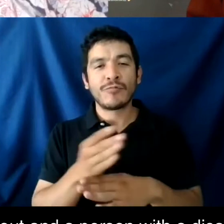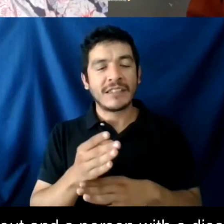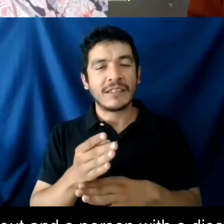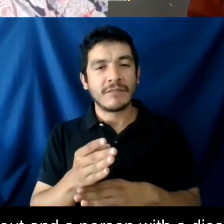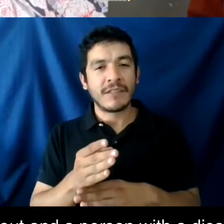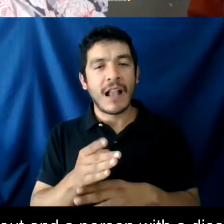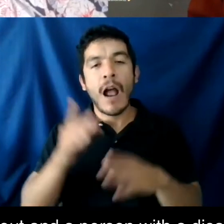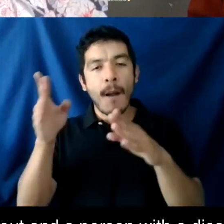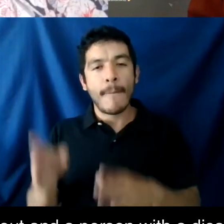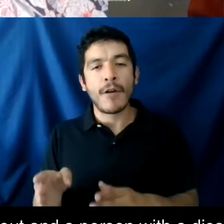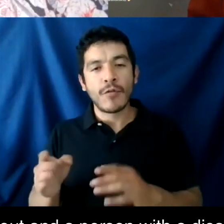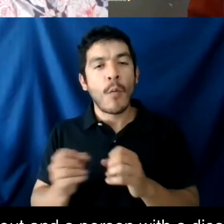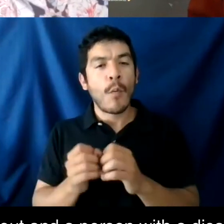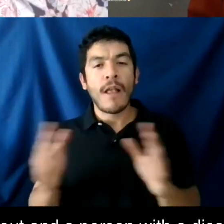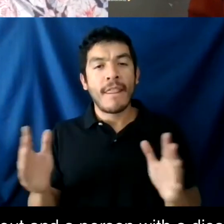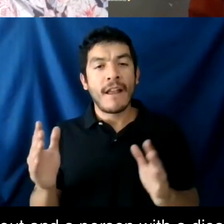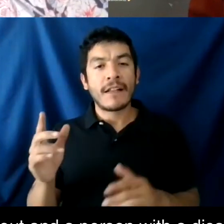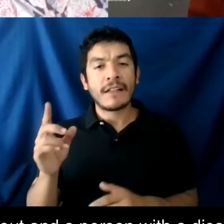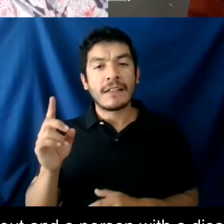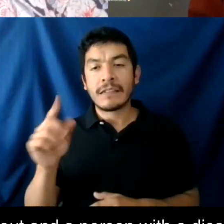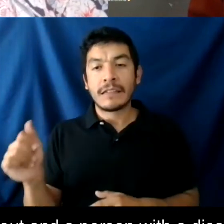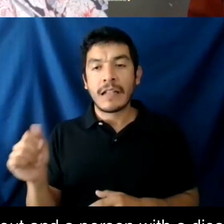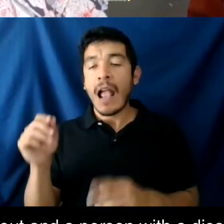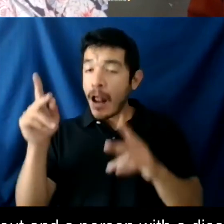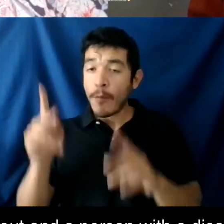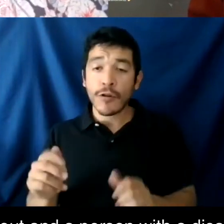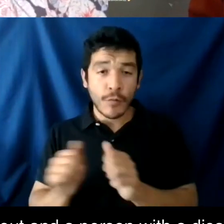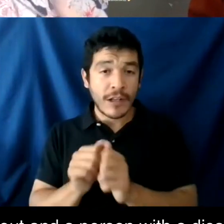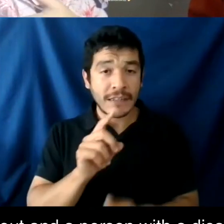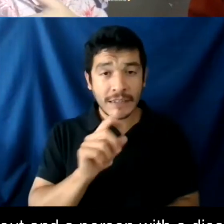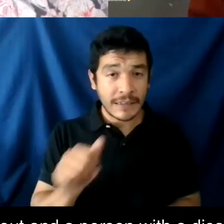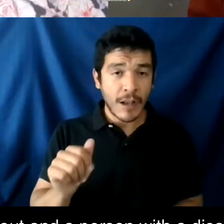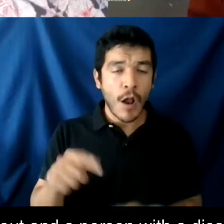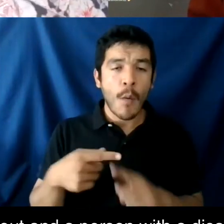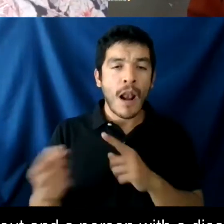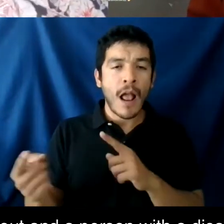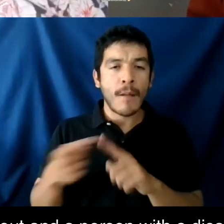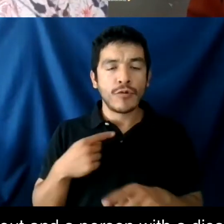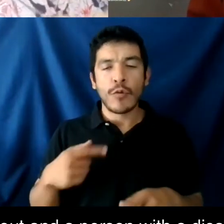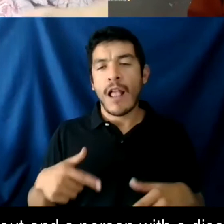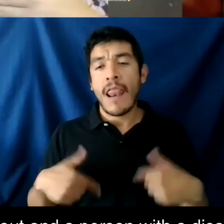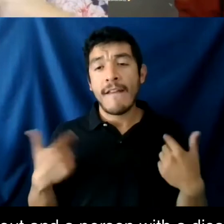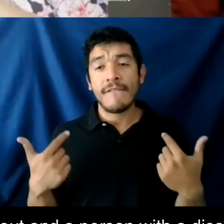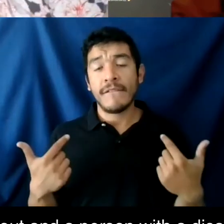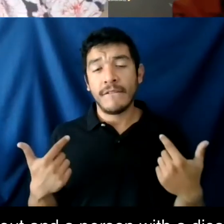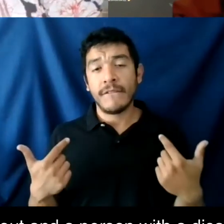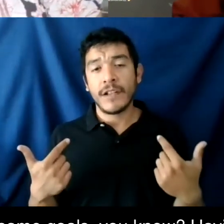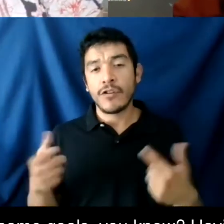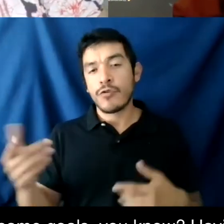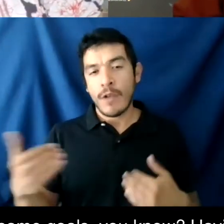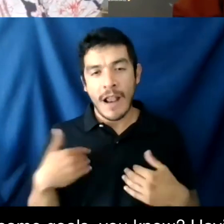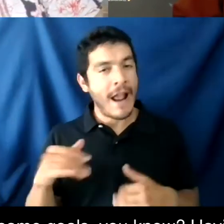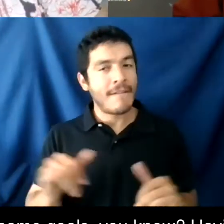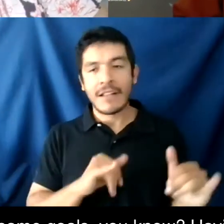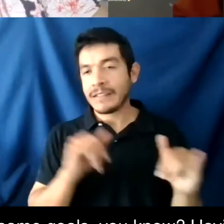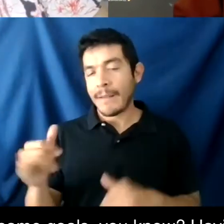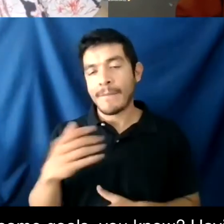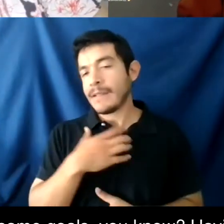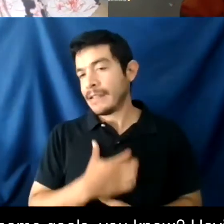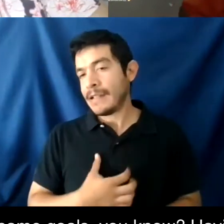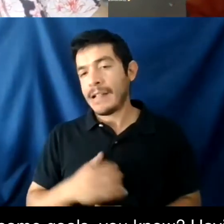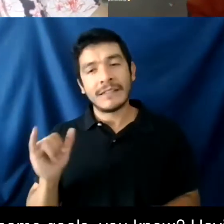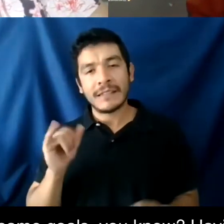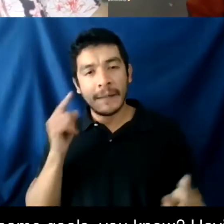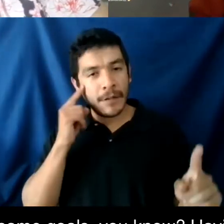a person without and a person with a disability when it comes to living life. you have the same desires, the same